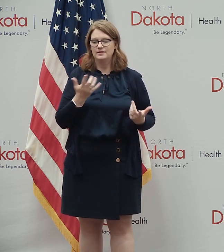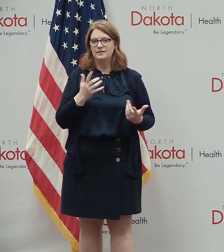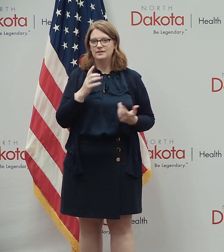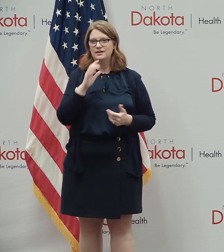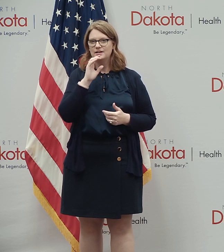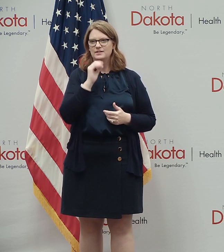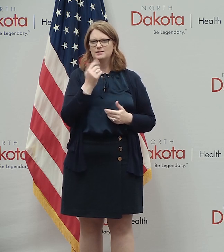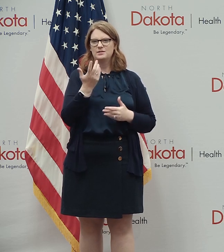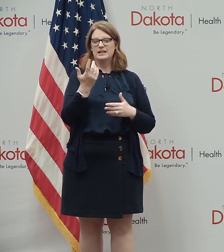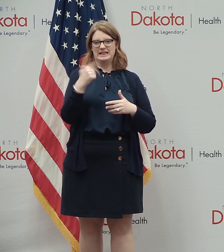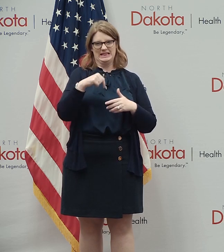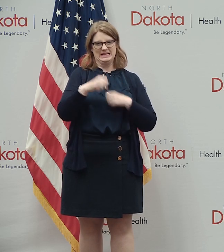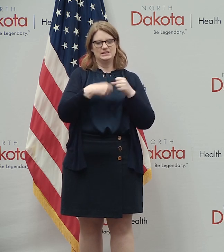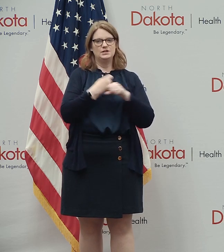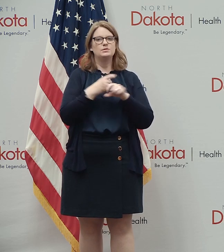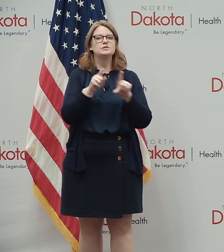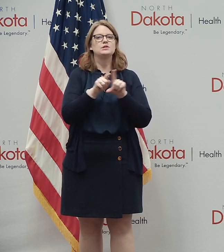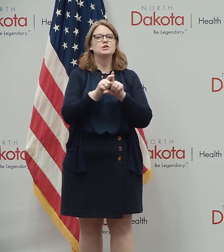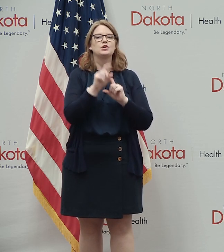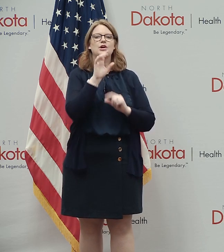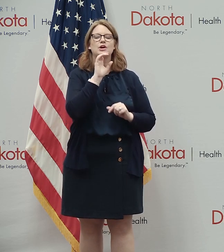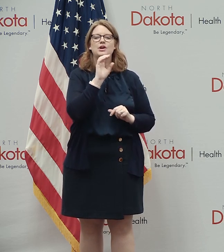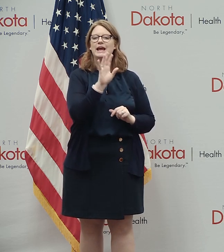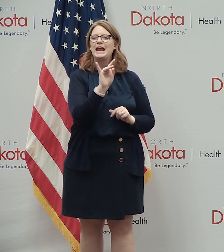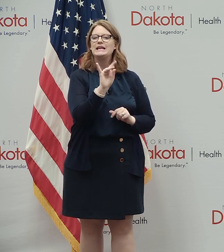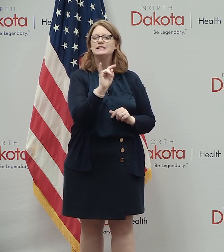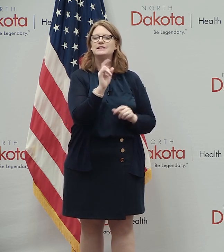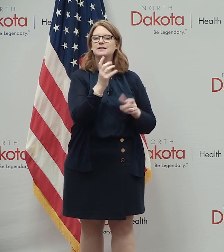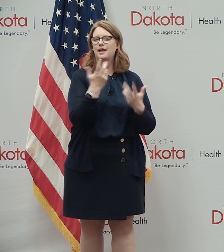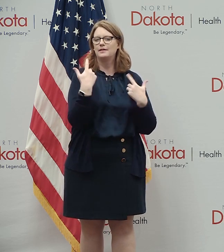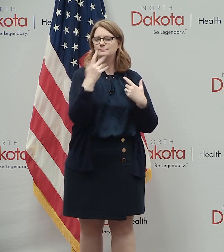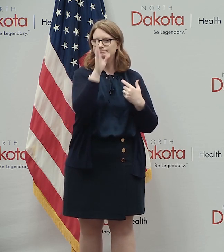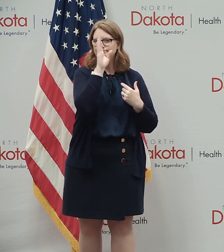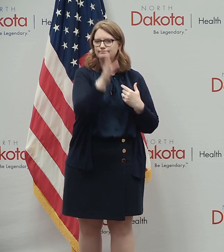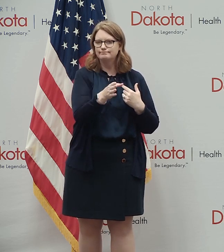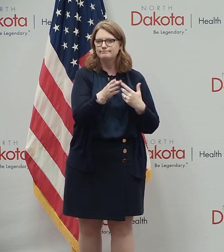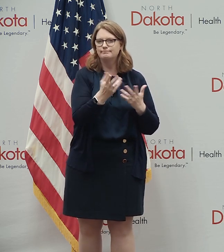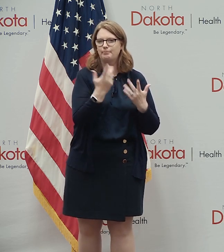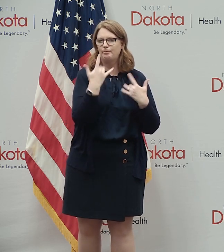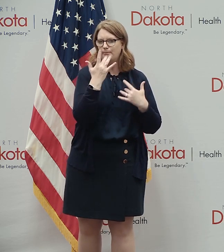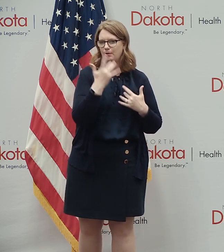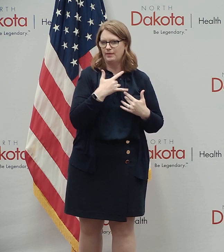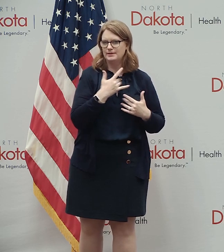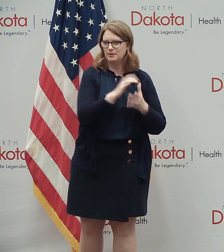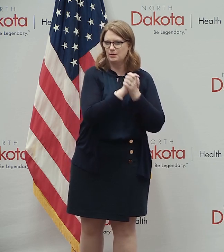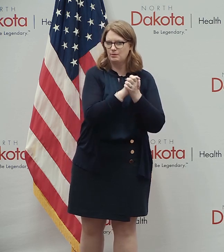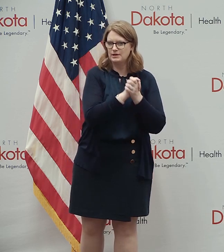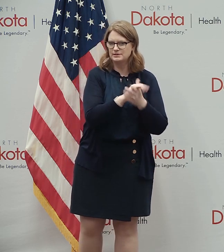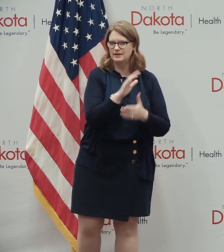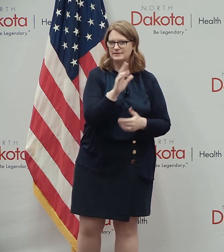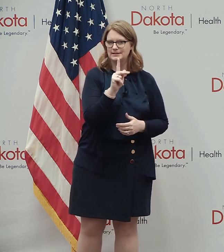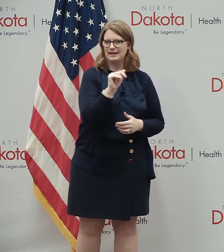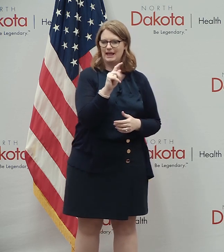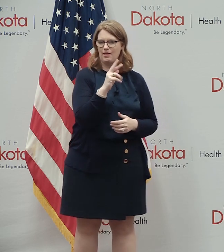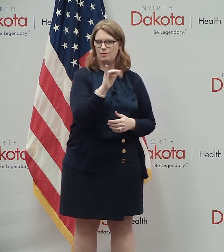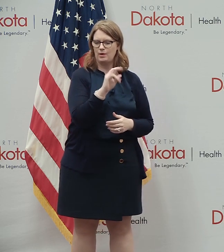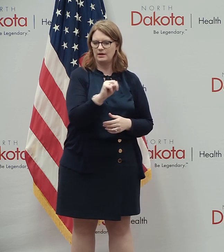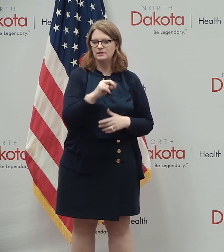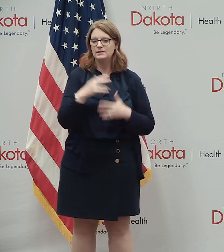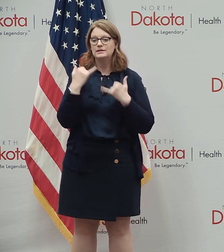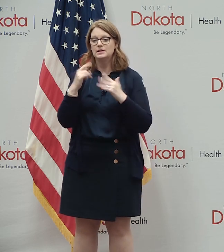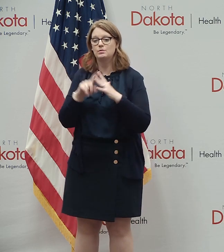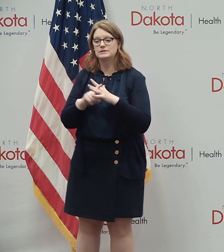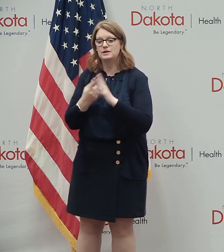recovery birthday earlier this year, so lots to celebrate in our family. Congratulations, Catherine. Next topic, we want to jump right into the